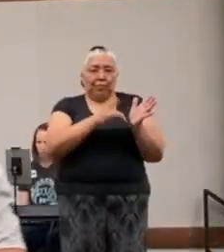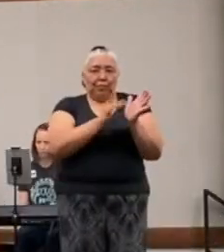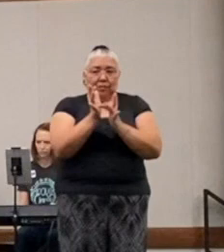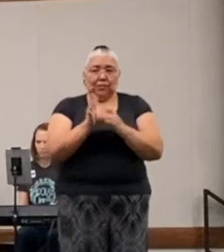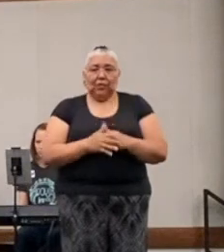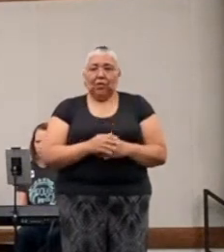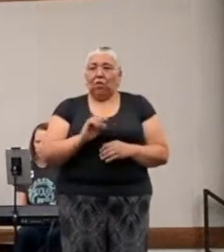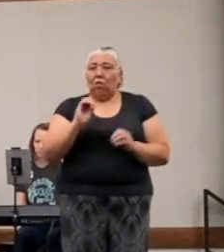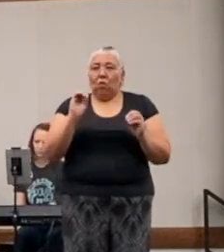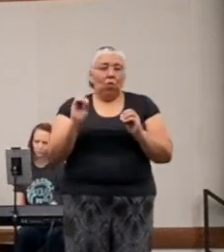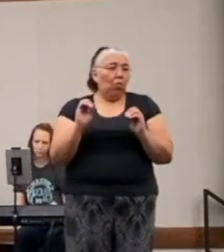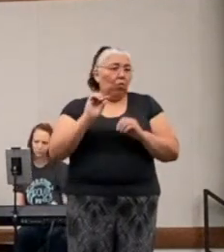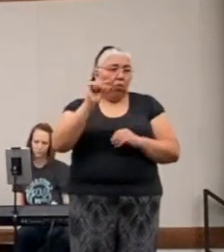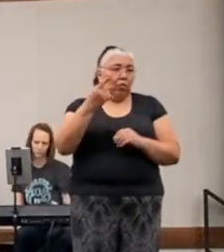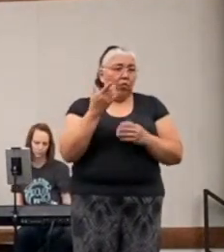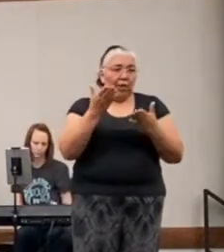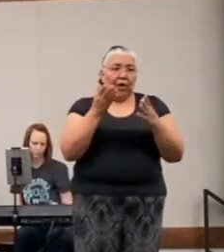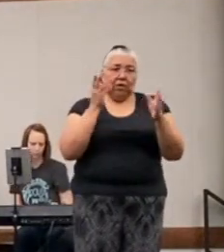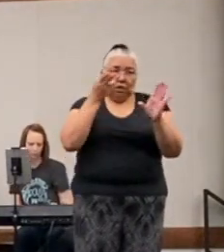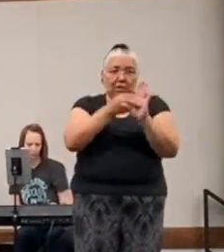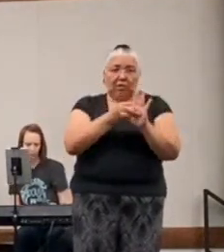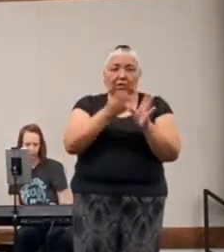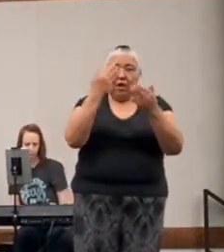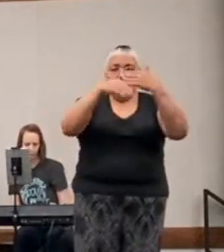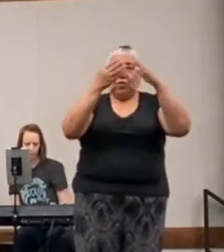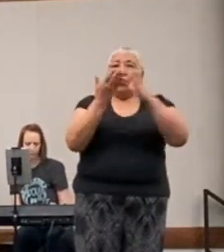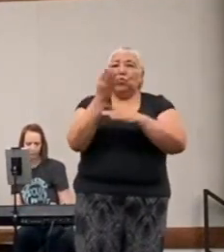heaven any other way except through Jesus Christ. That's the bottom line.